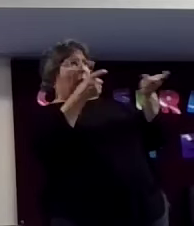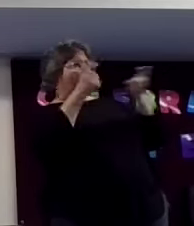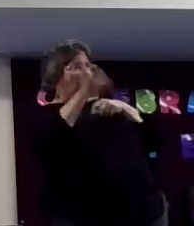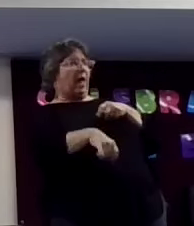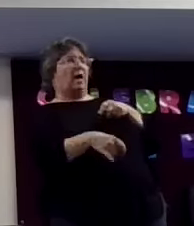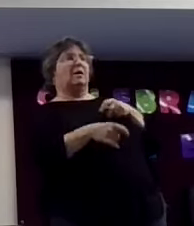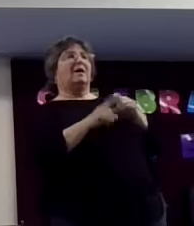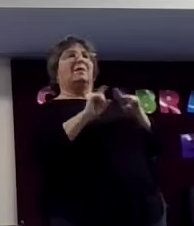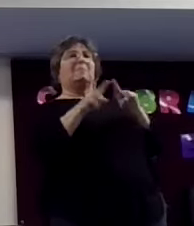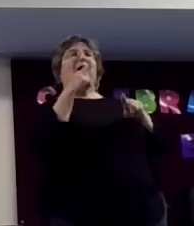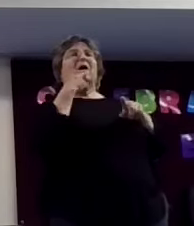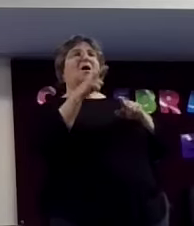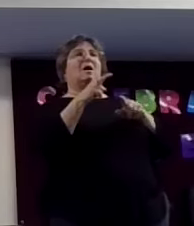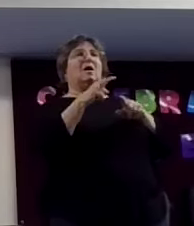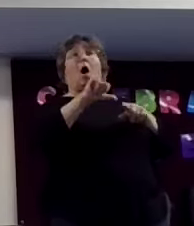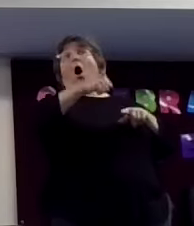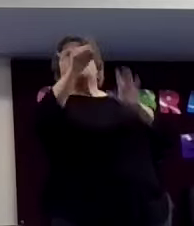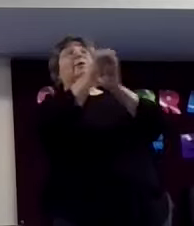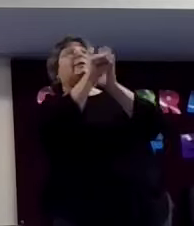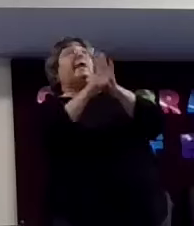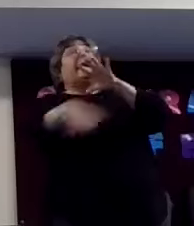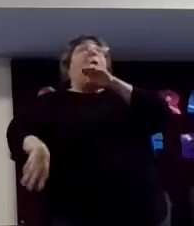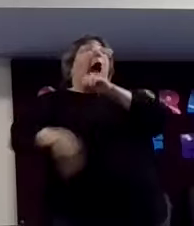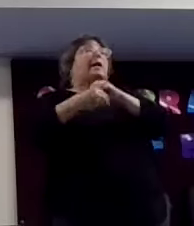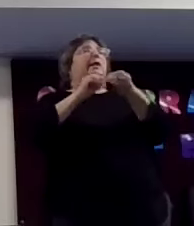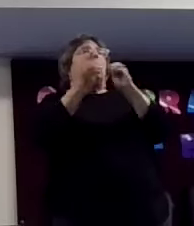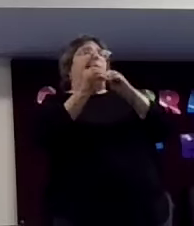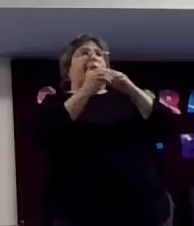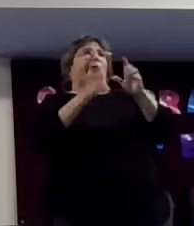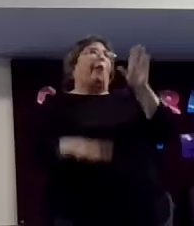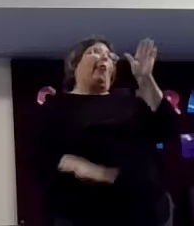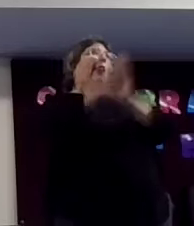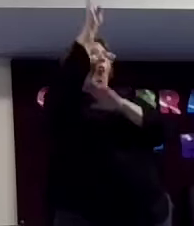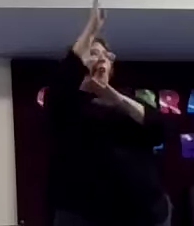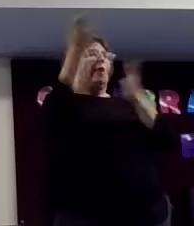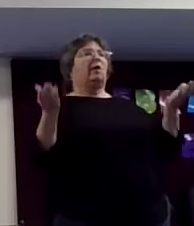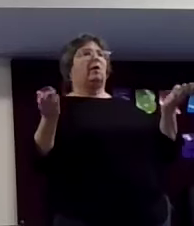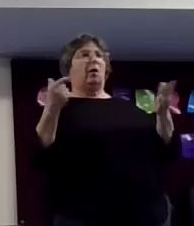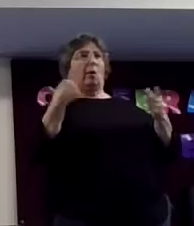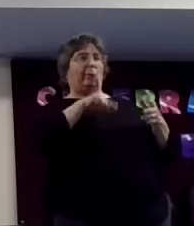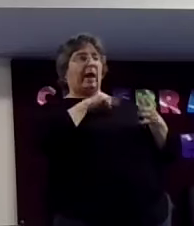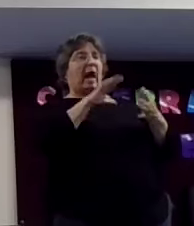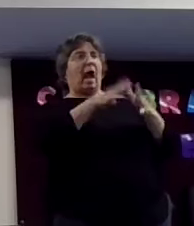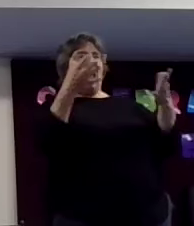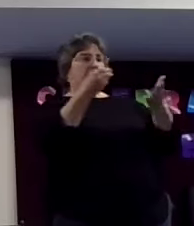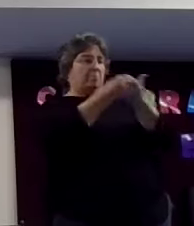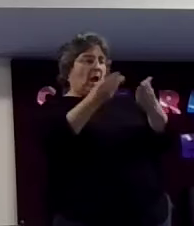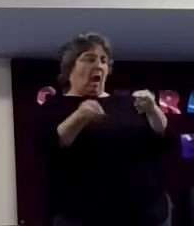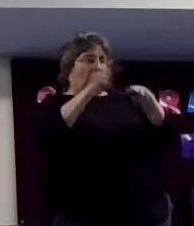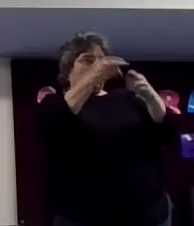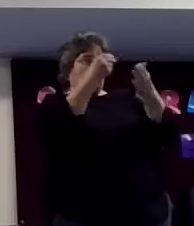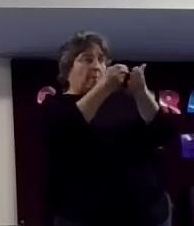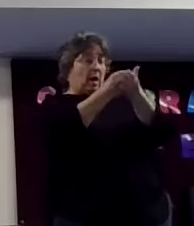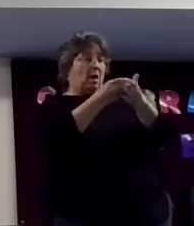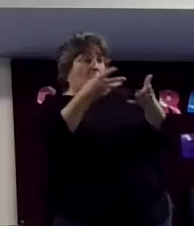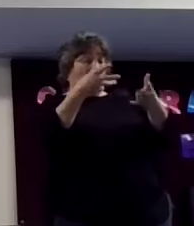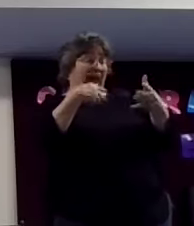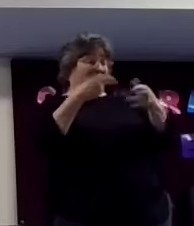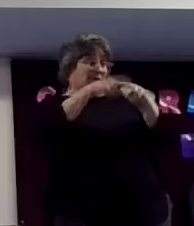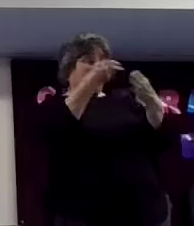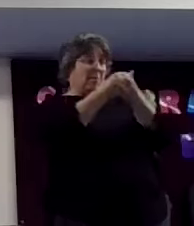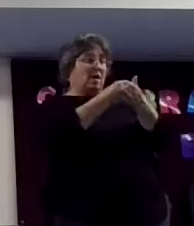handle that. When they stick the rest of the state in, then the numbers do become big. But you know, we had a surplus last year. We ended with extra